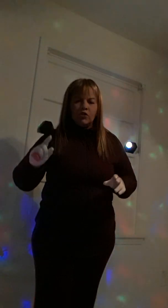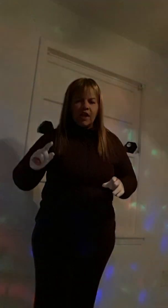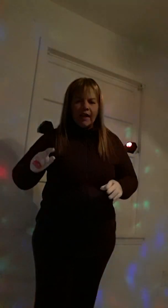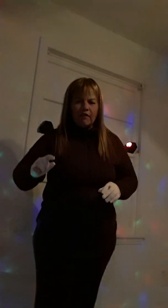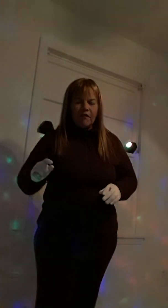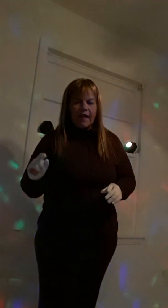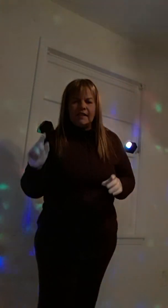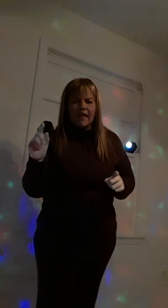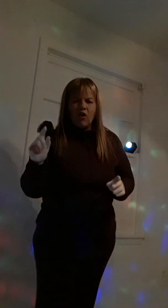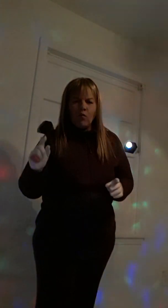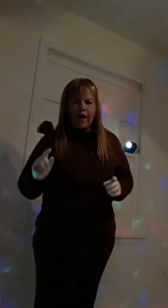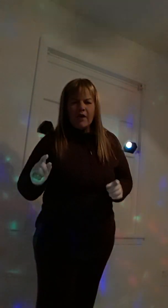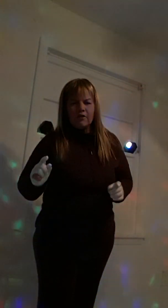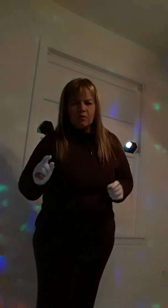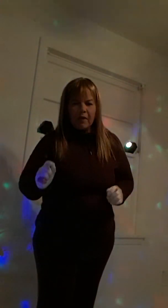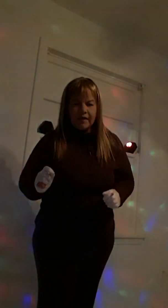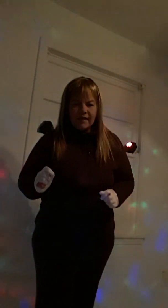la diferencia como ellos piensan.